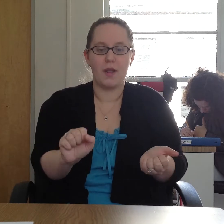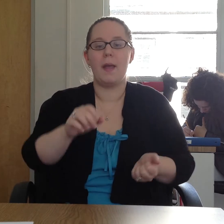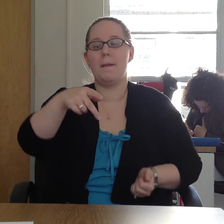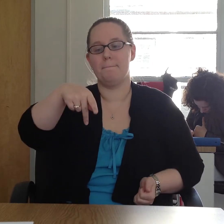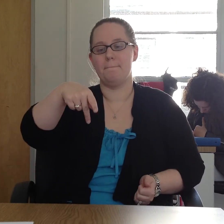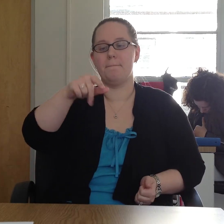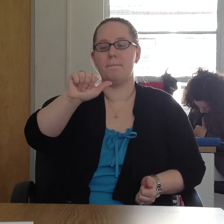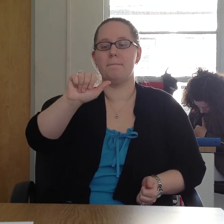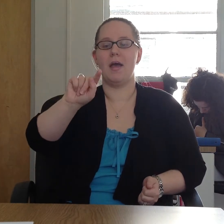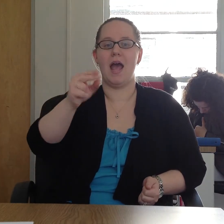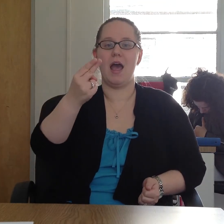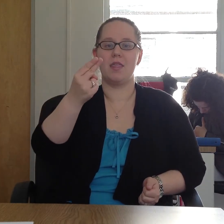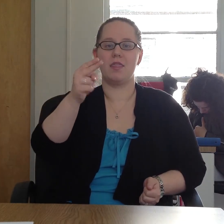disease-causing bacteria